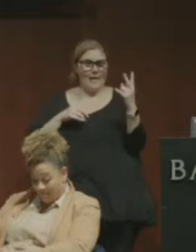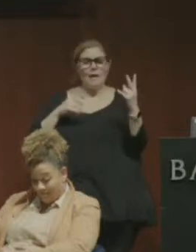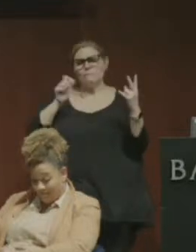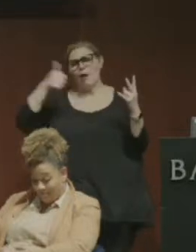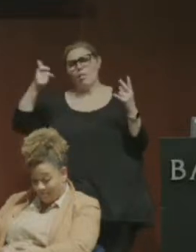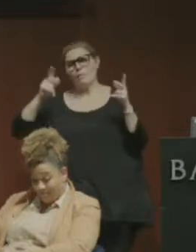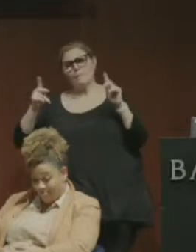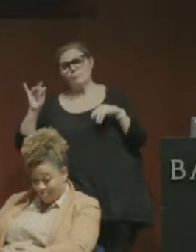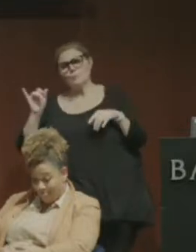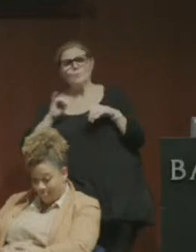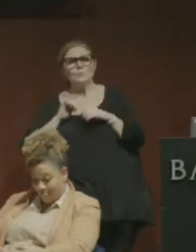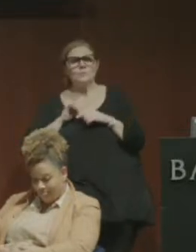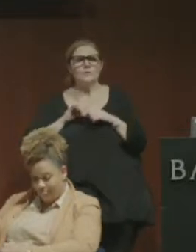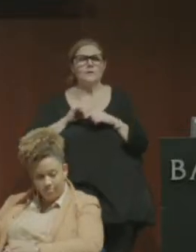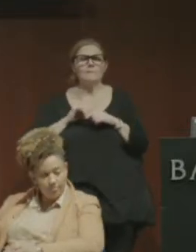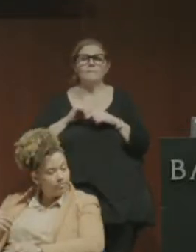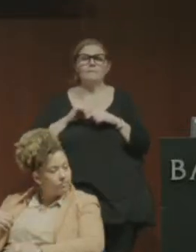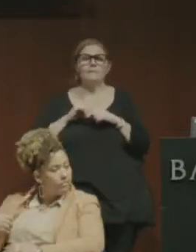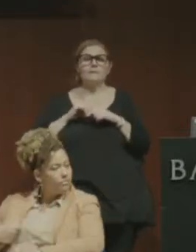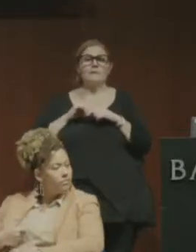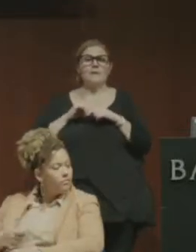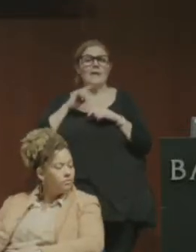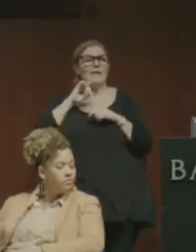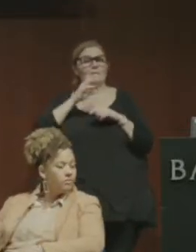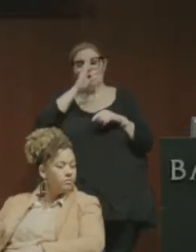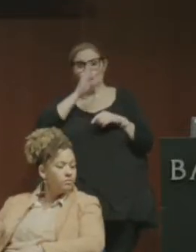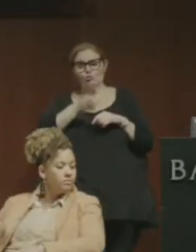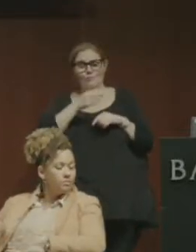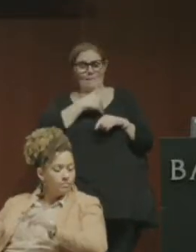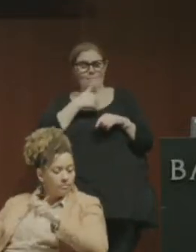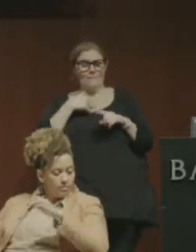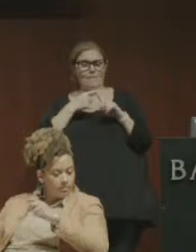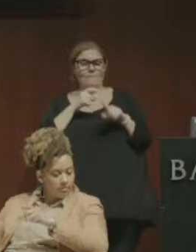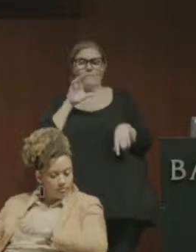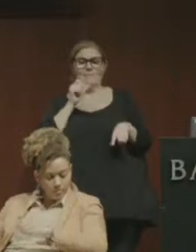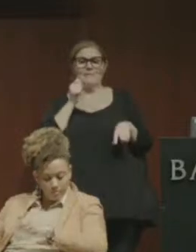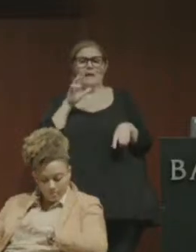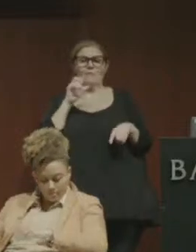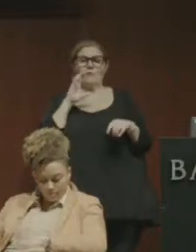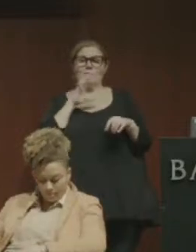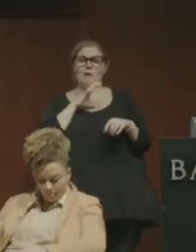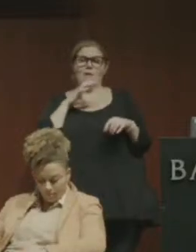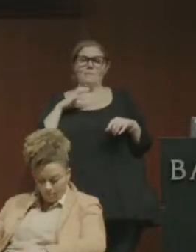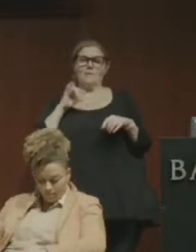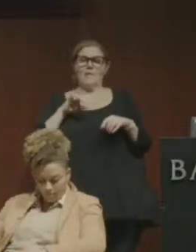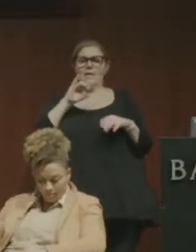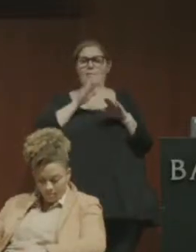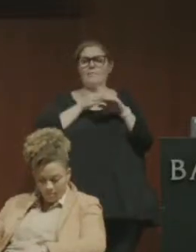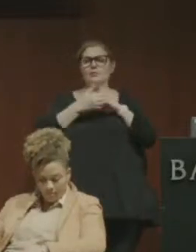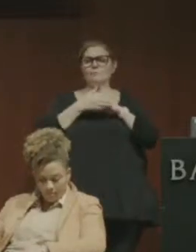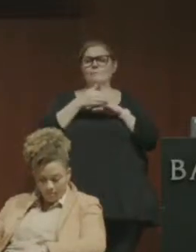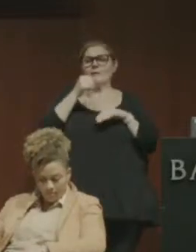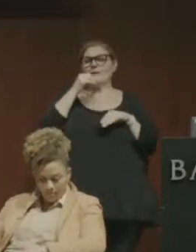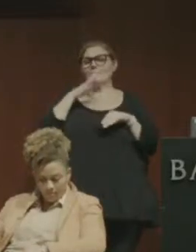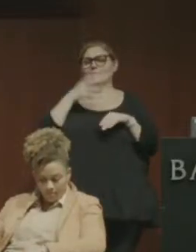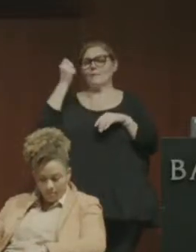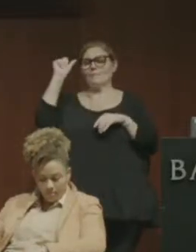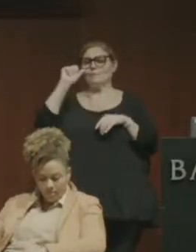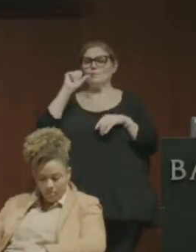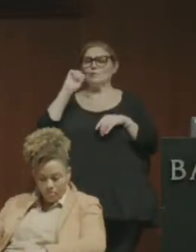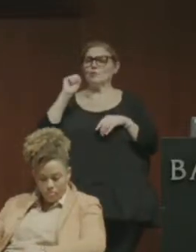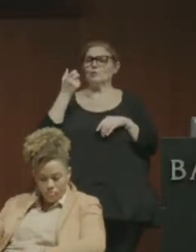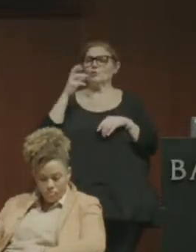others. even a direct member of the CARICOM Reparations Commission, the Jamaican feminist scholar Vereen